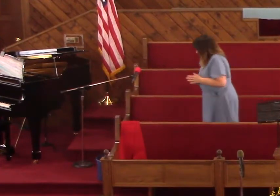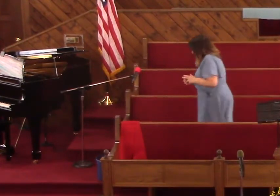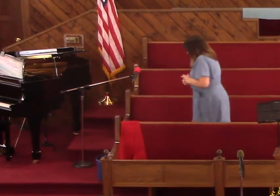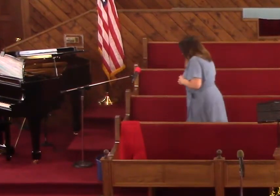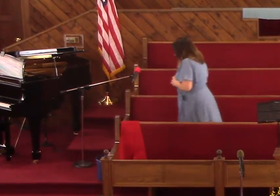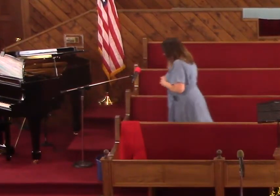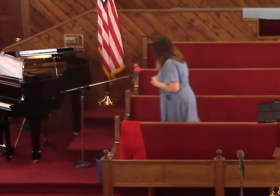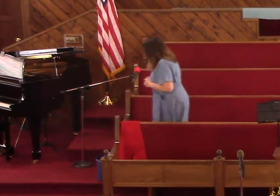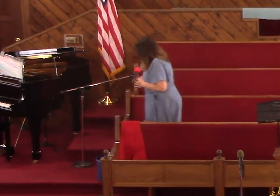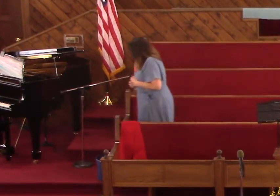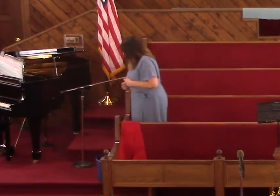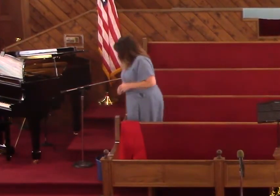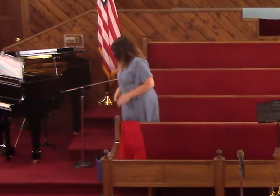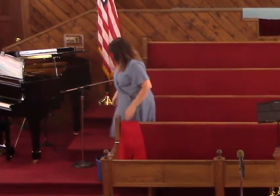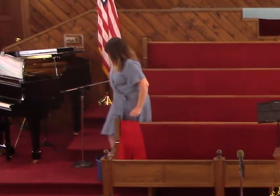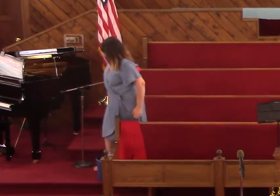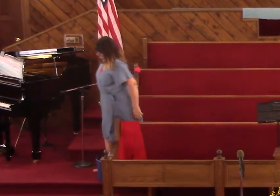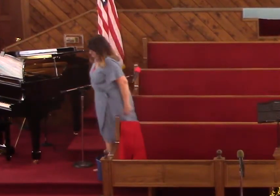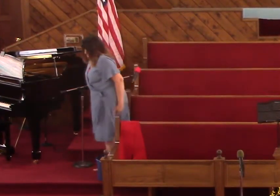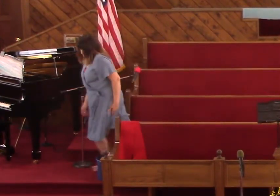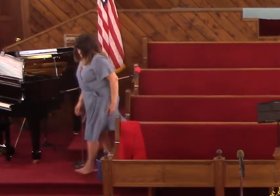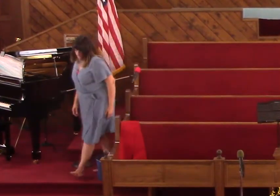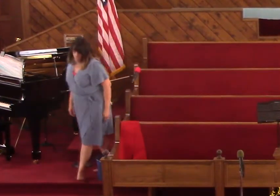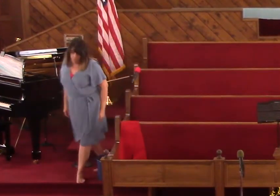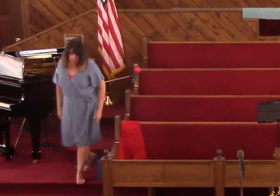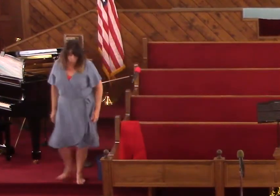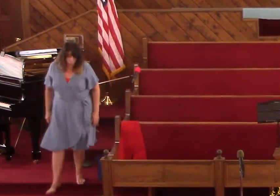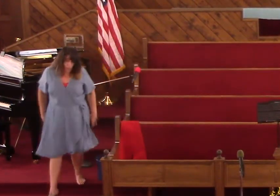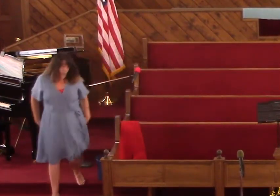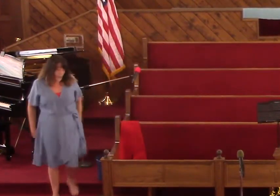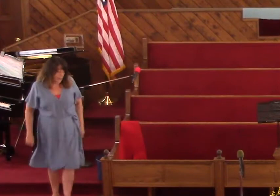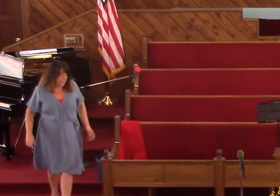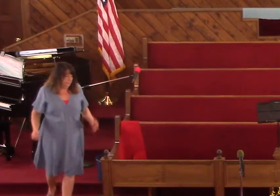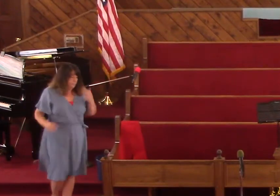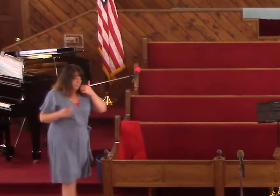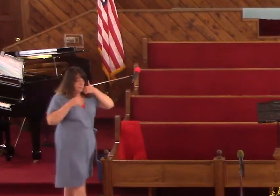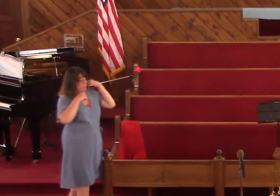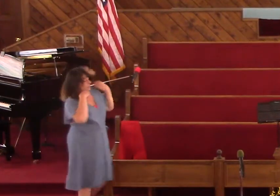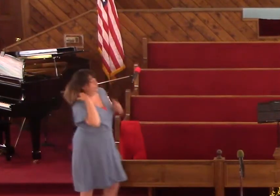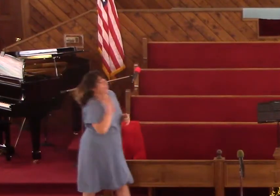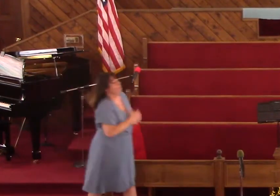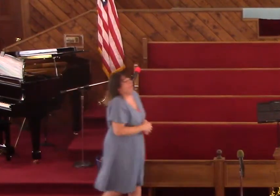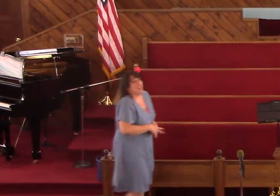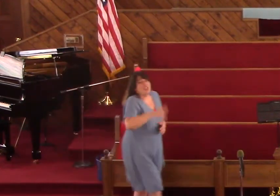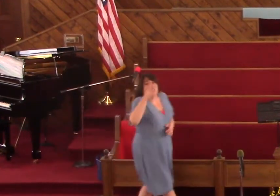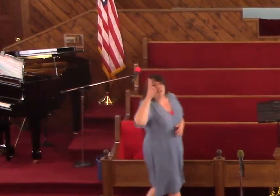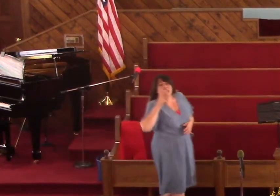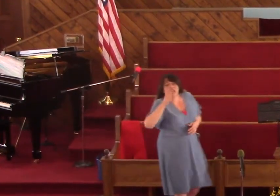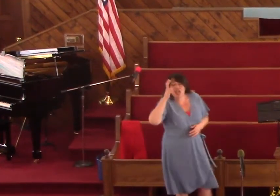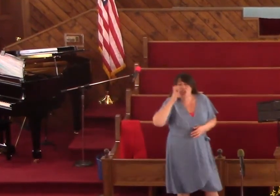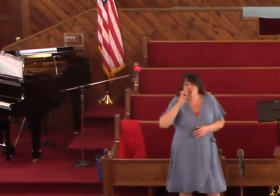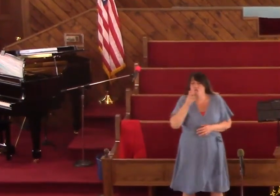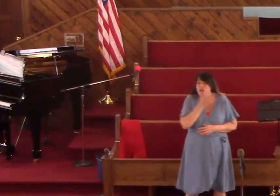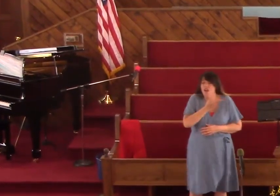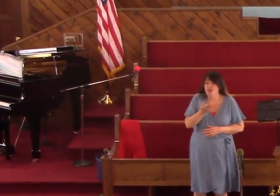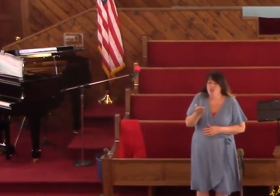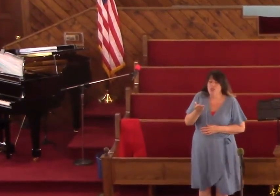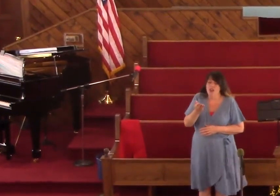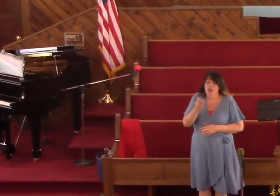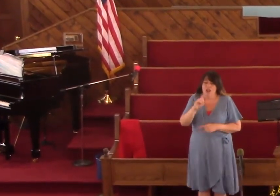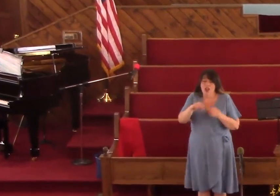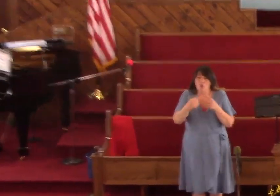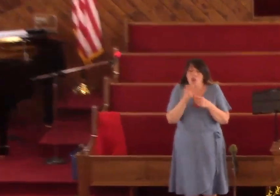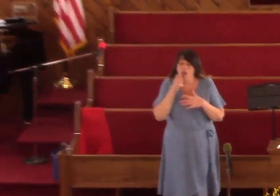that happening. And my friends, I thought of hearing some things when I was a young boy that kind of made me think,